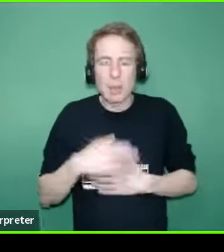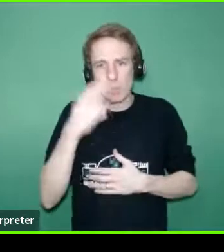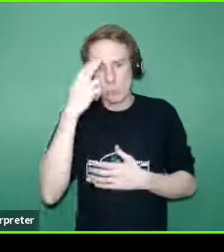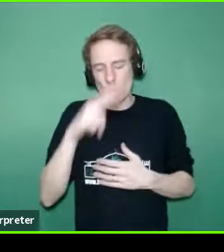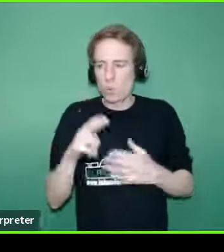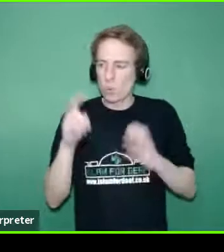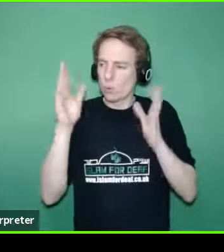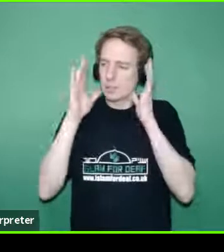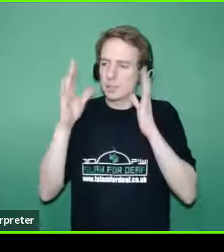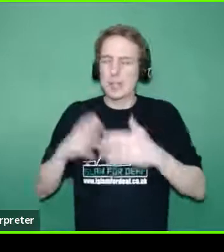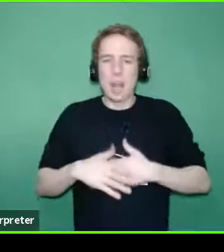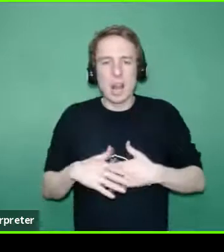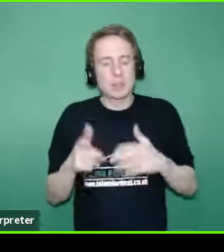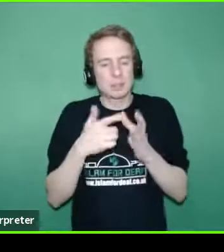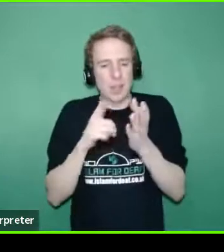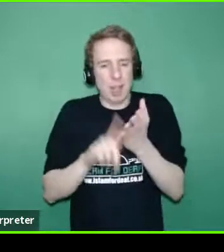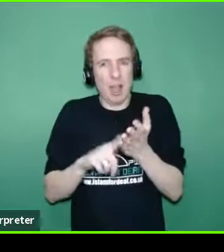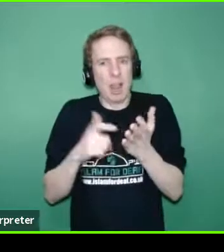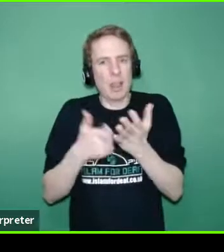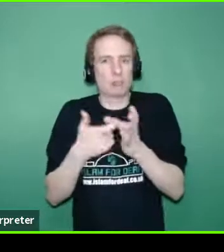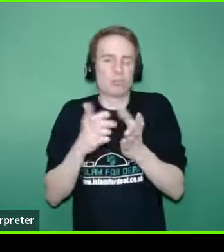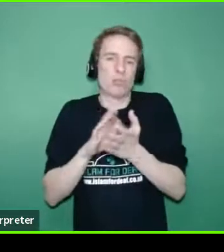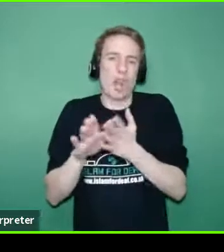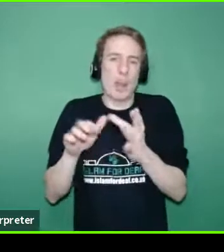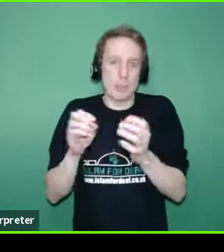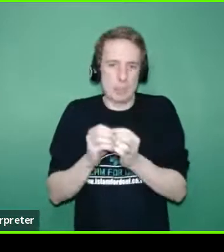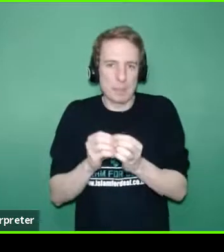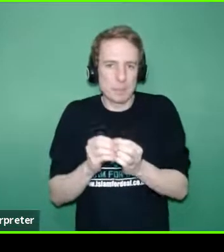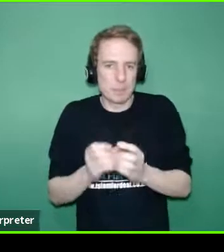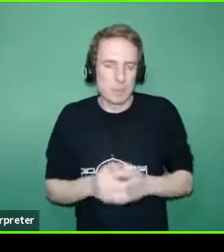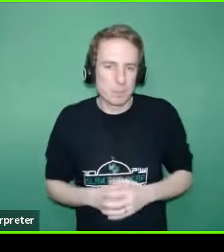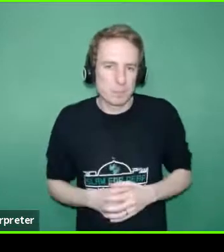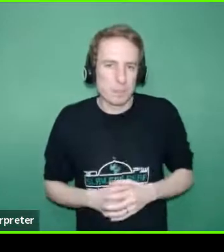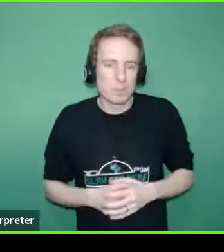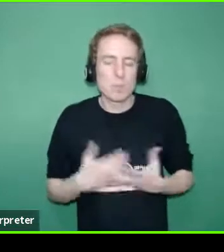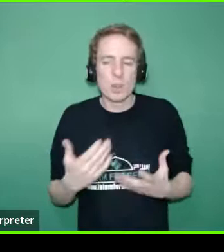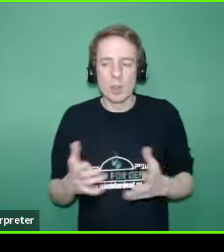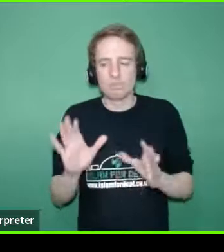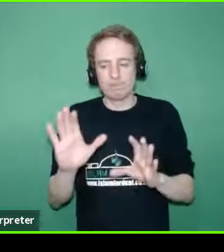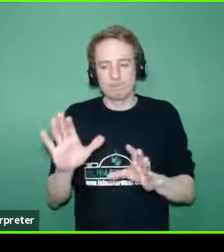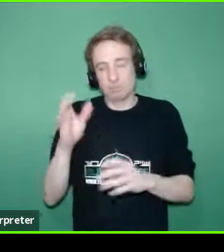al-Raghaib, and the Sheikh, he went in to explain the